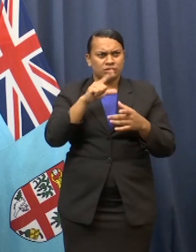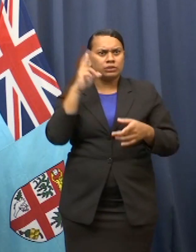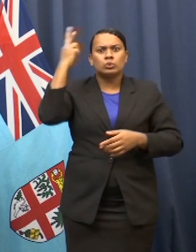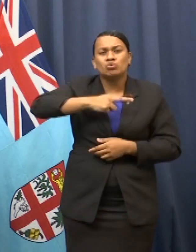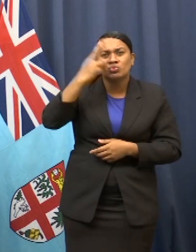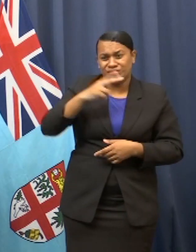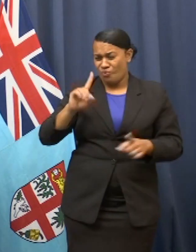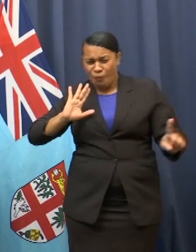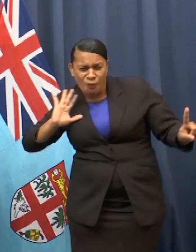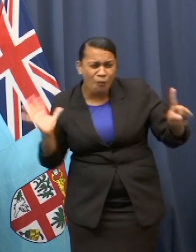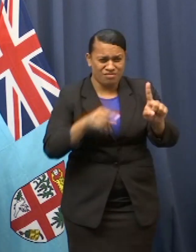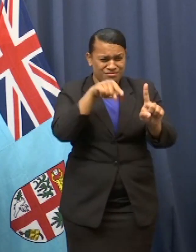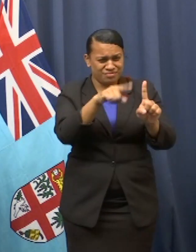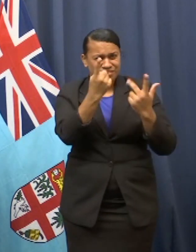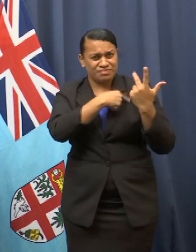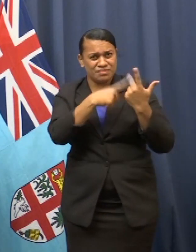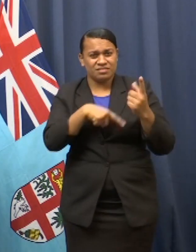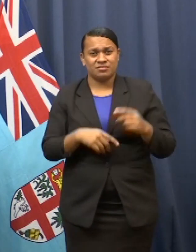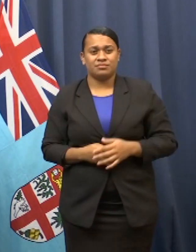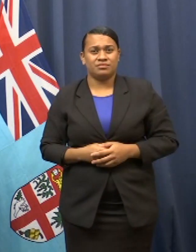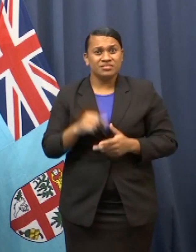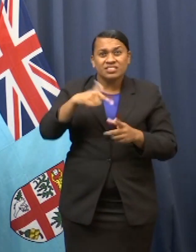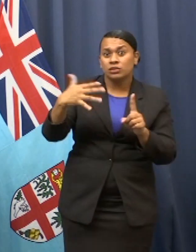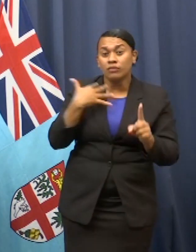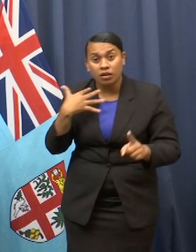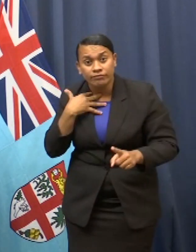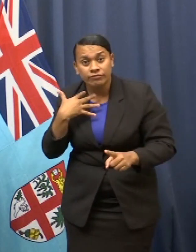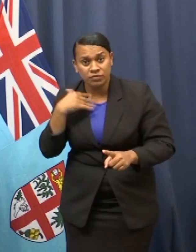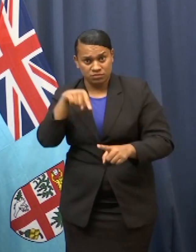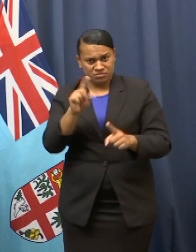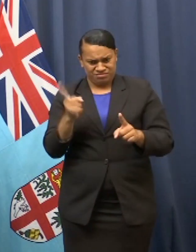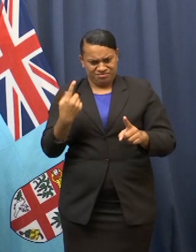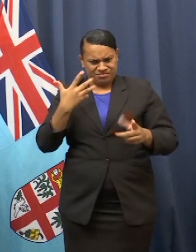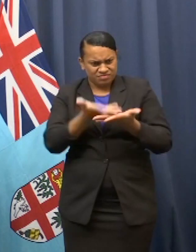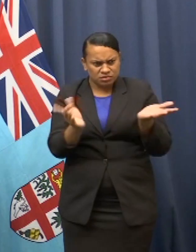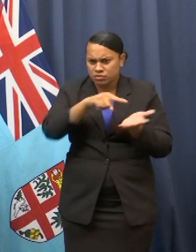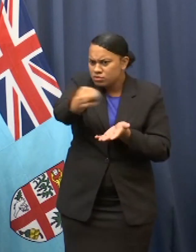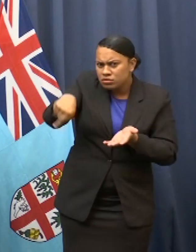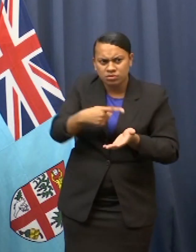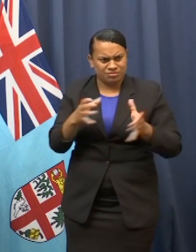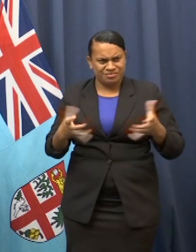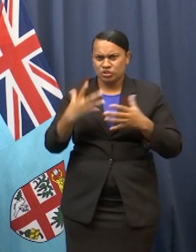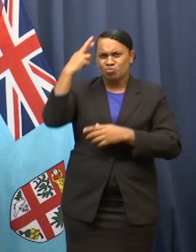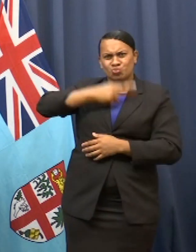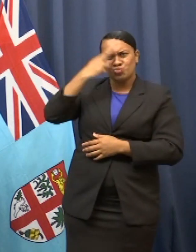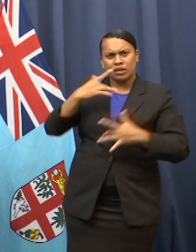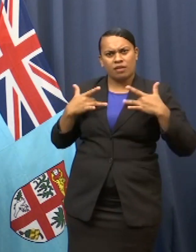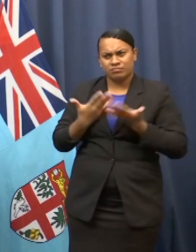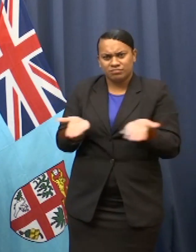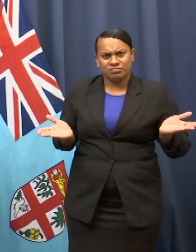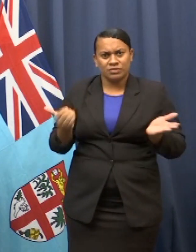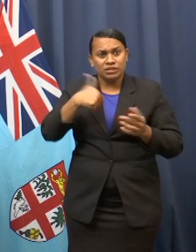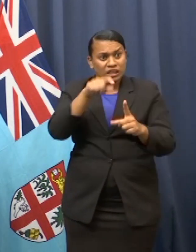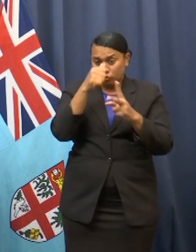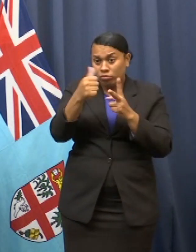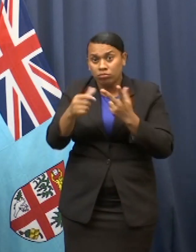jeopardy. And it is selfish, as you are putting the lives of others at risk. It's also